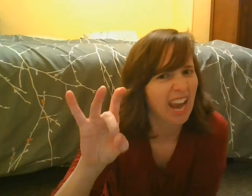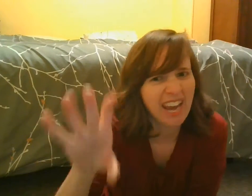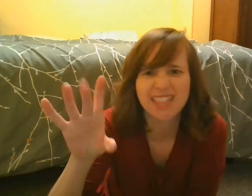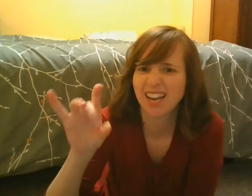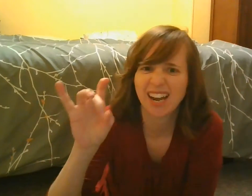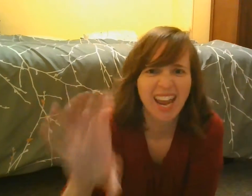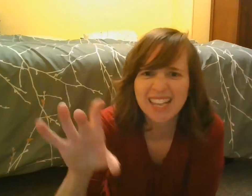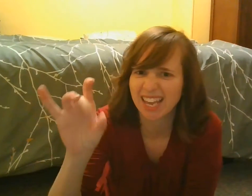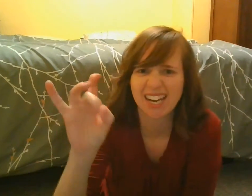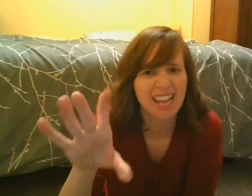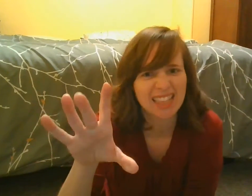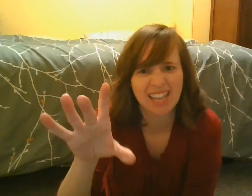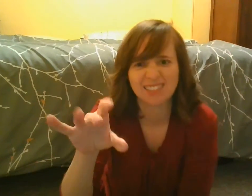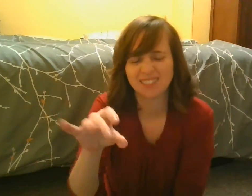Hate that.